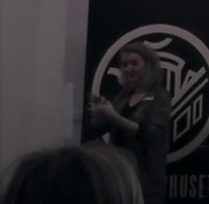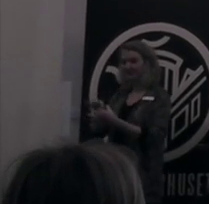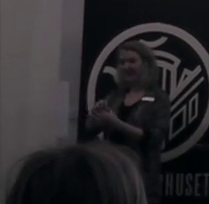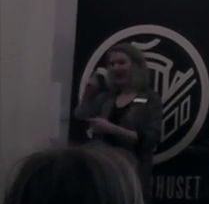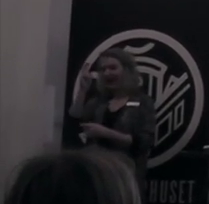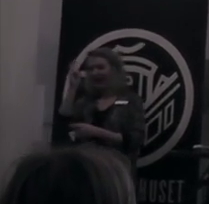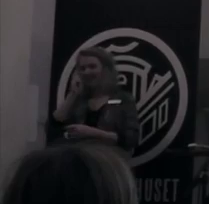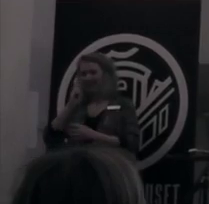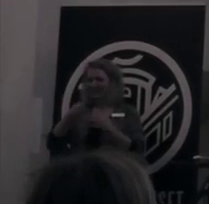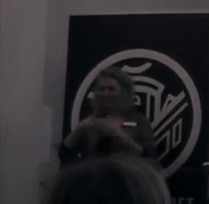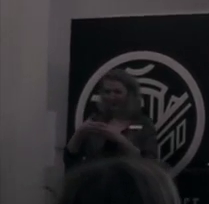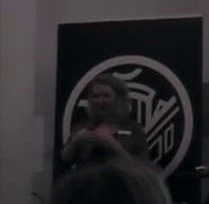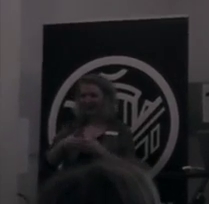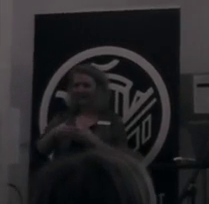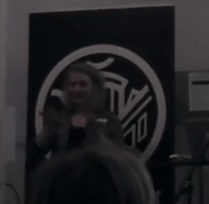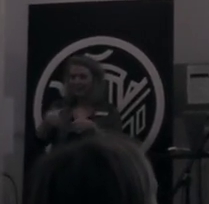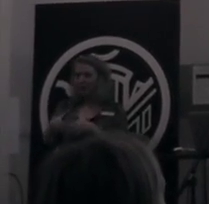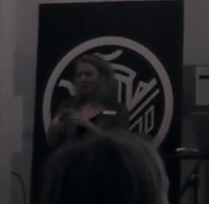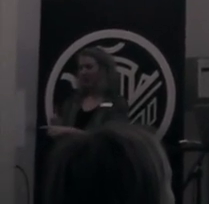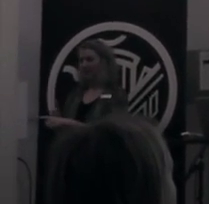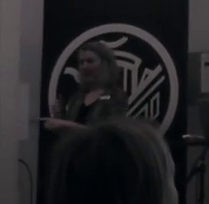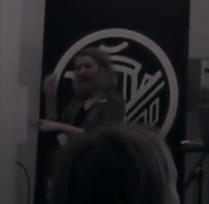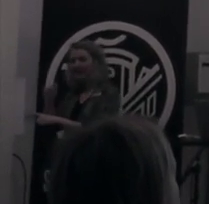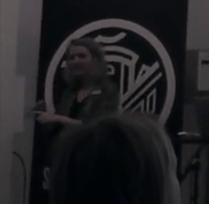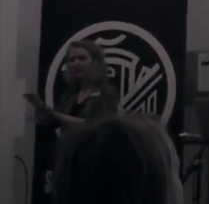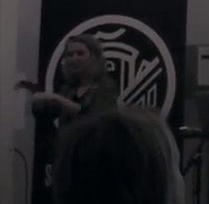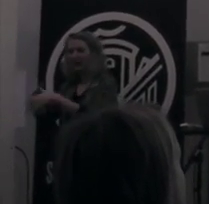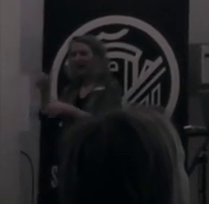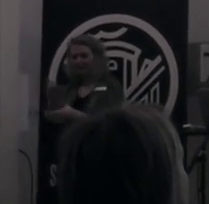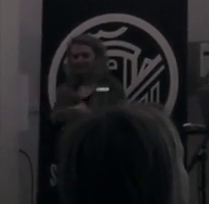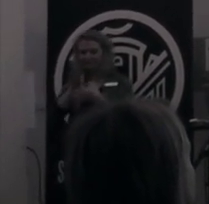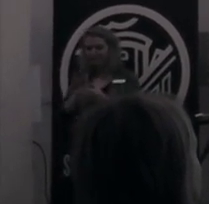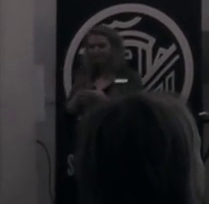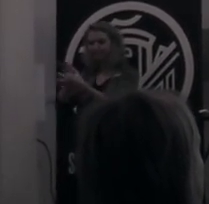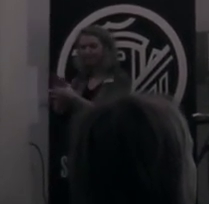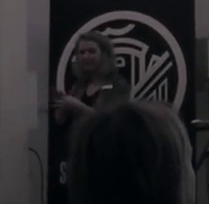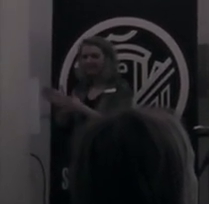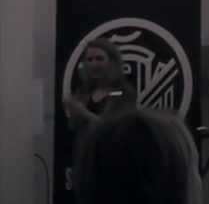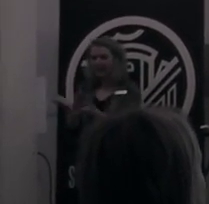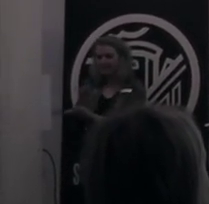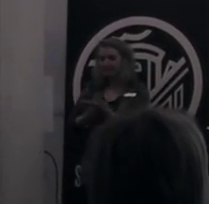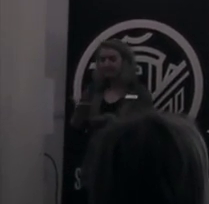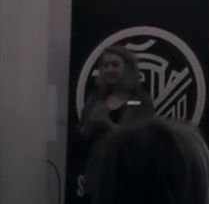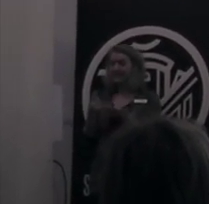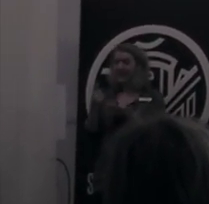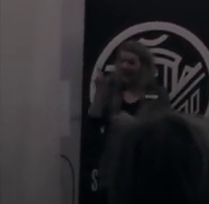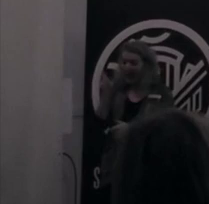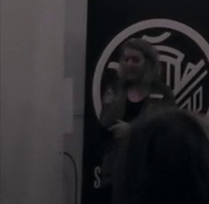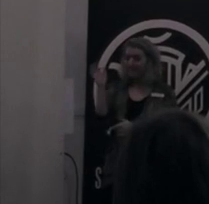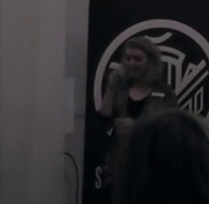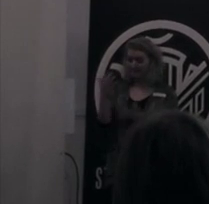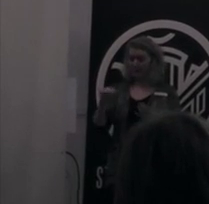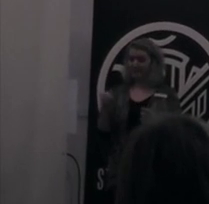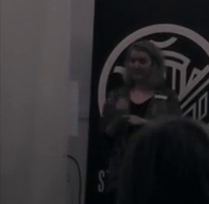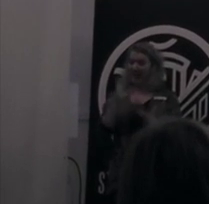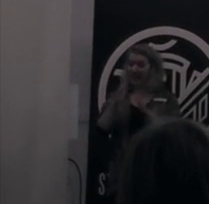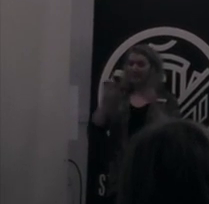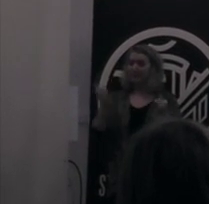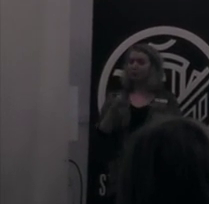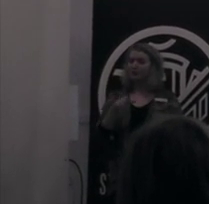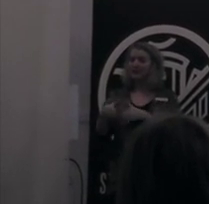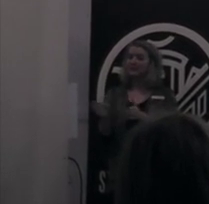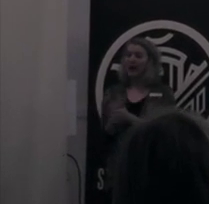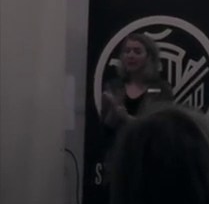the Latino community, the Asian community. And he believed that if all the minorities worked together, that we would be able